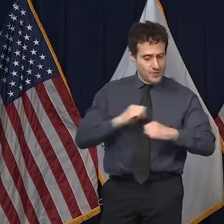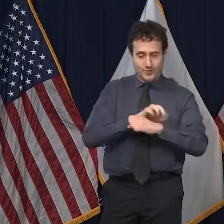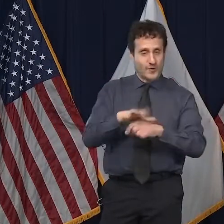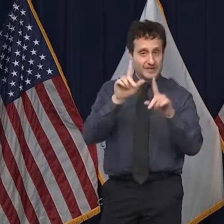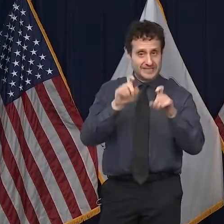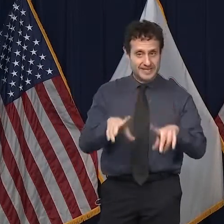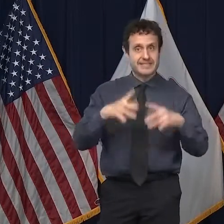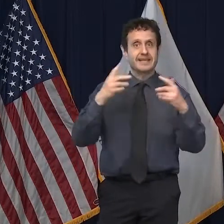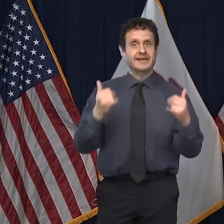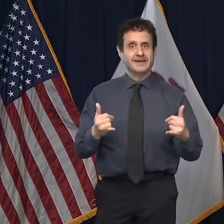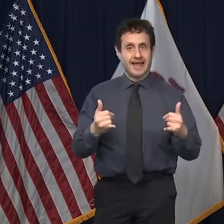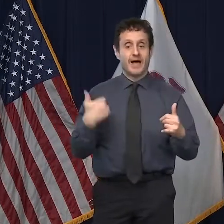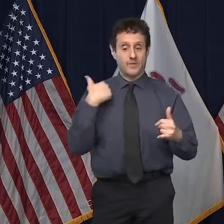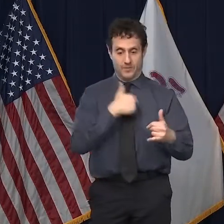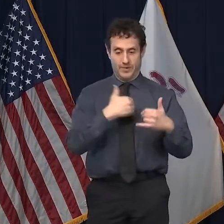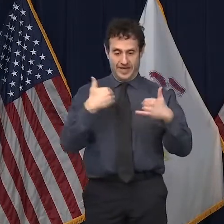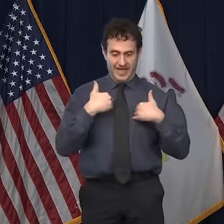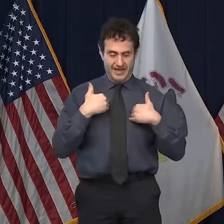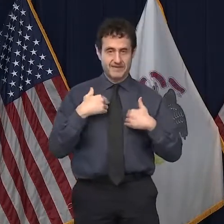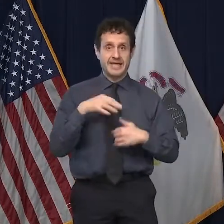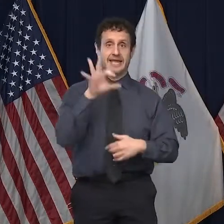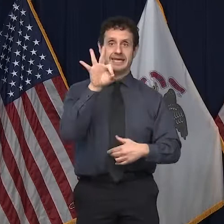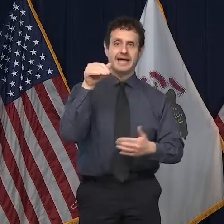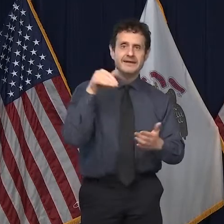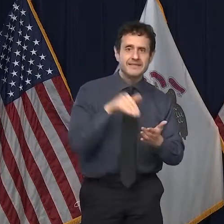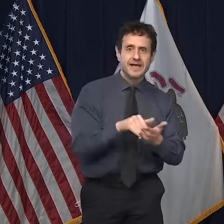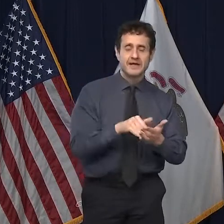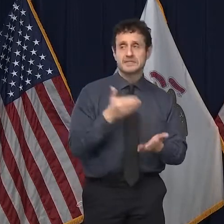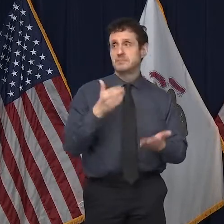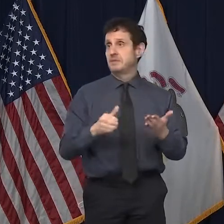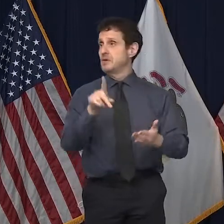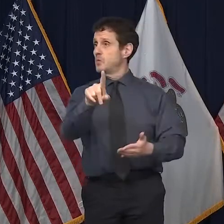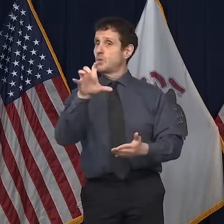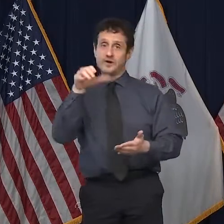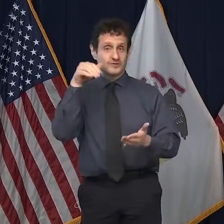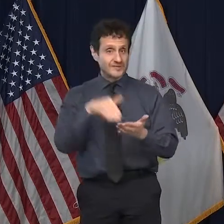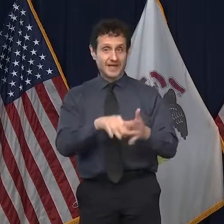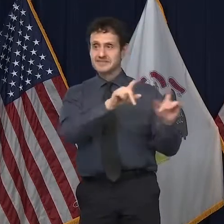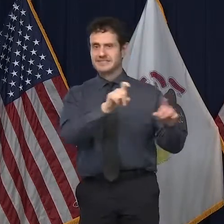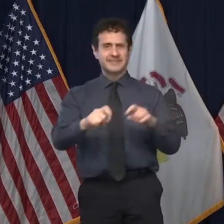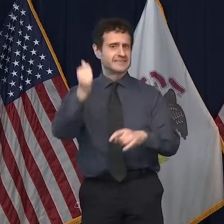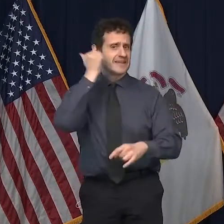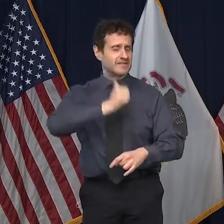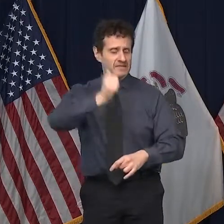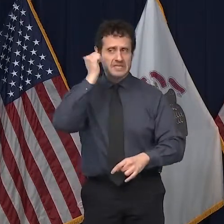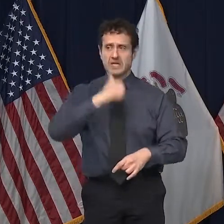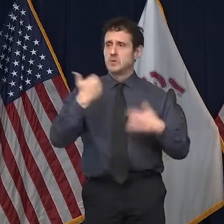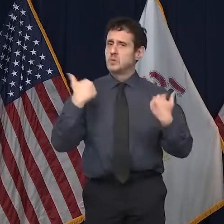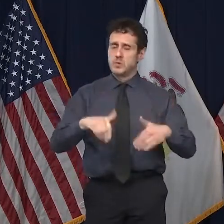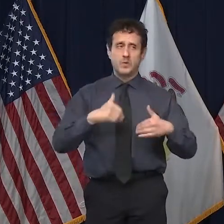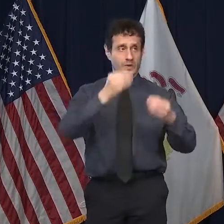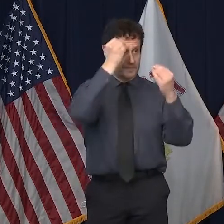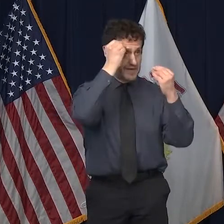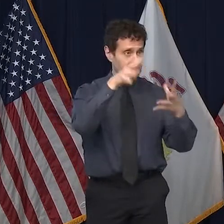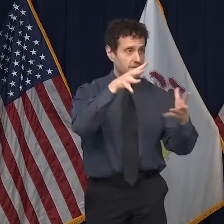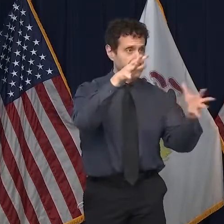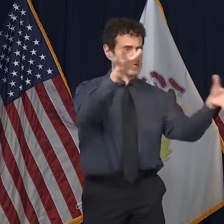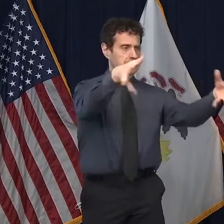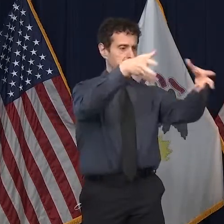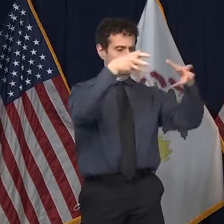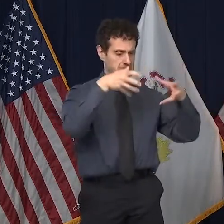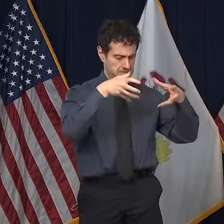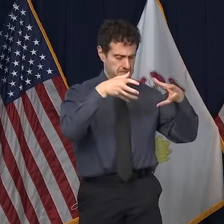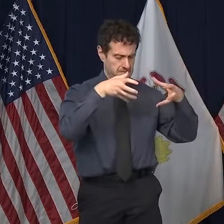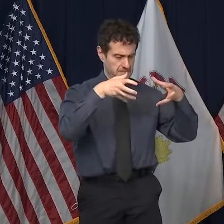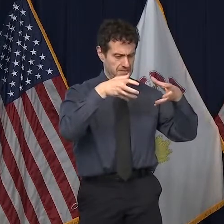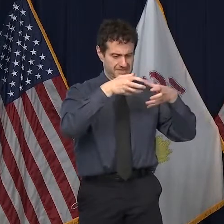to 90,000, almost 100,000 test results coming in. So I know we get the data, and then sometimes to be able